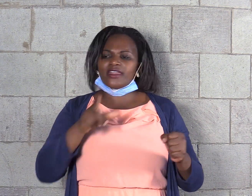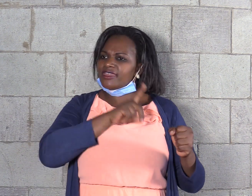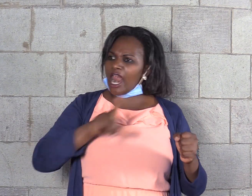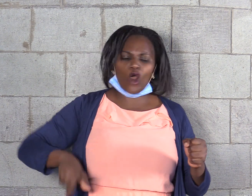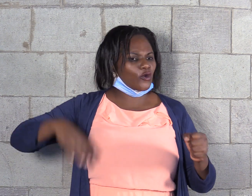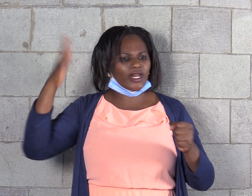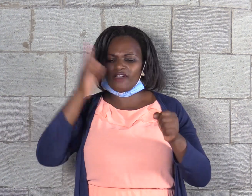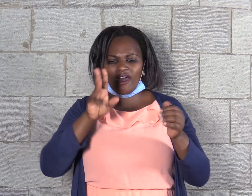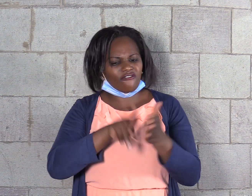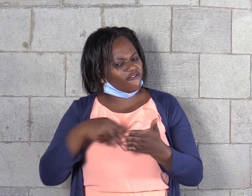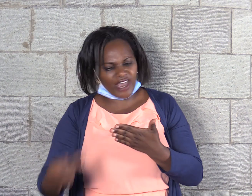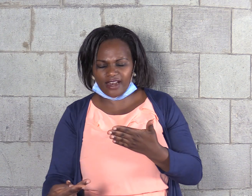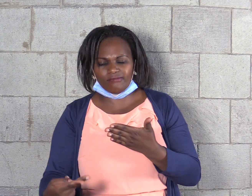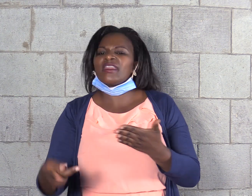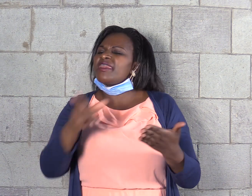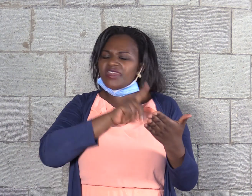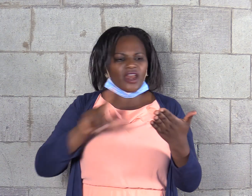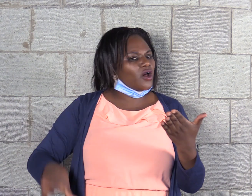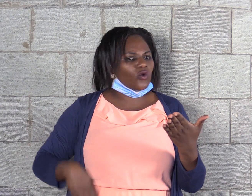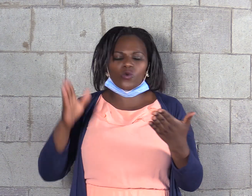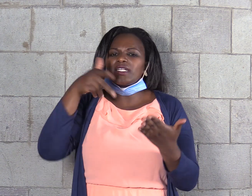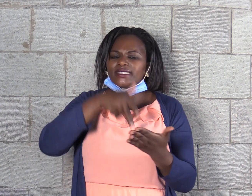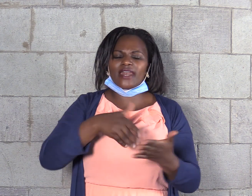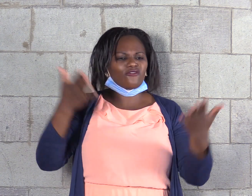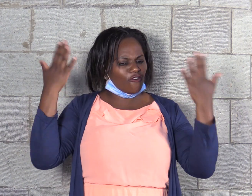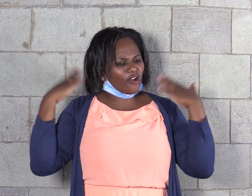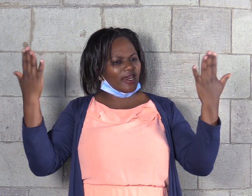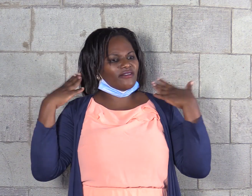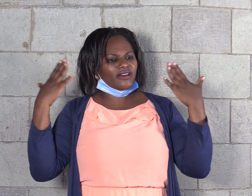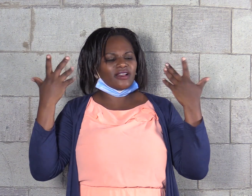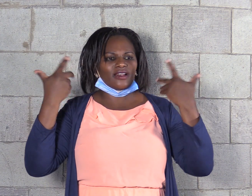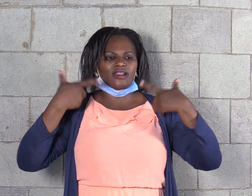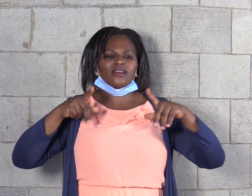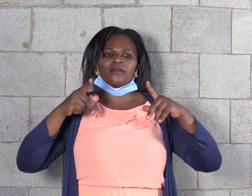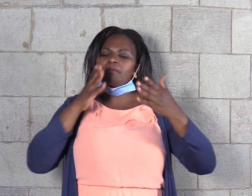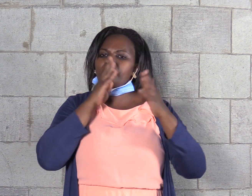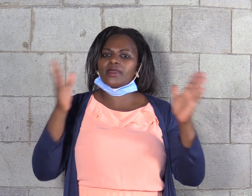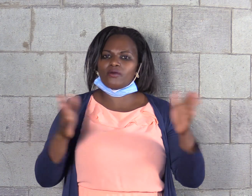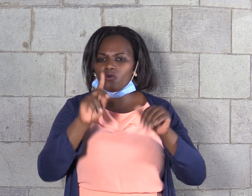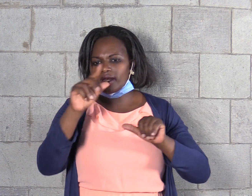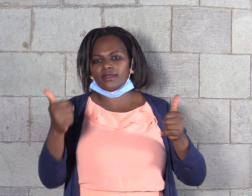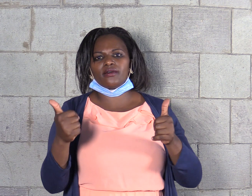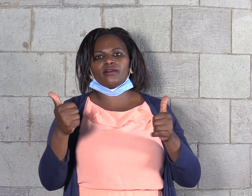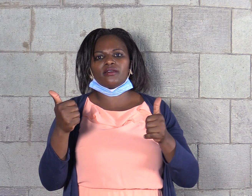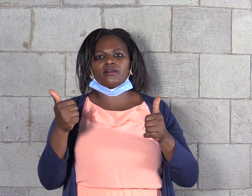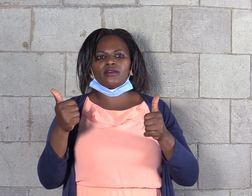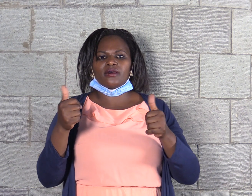fall, a rock that will stand forever. So let's be there to encourage one another. Let's give each other